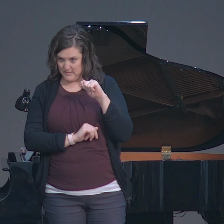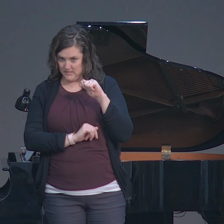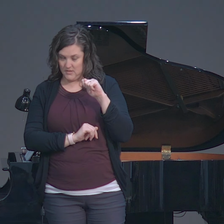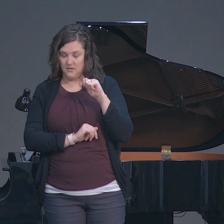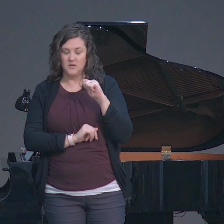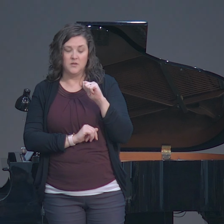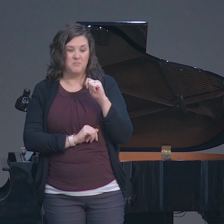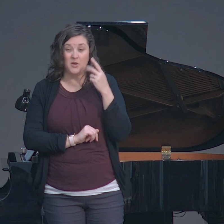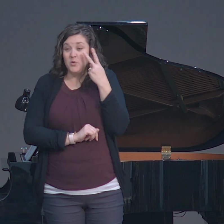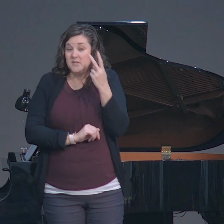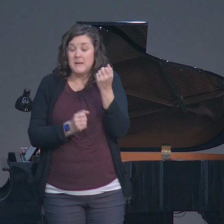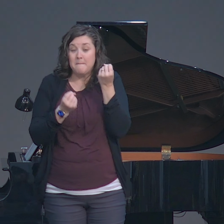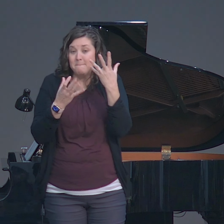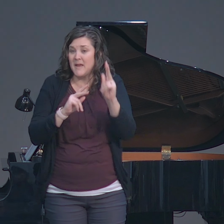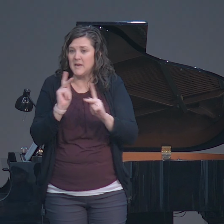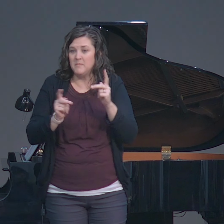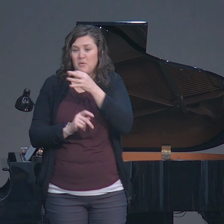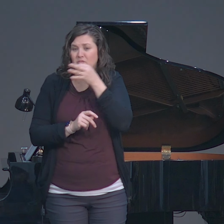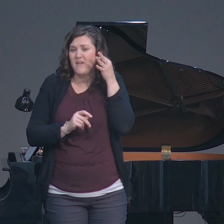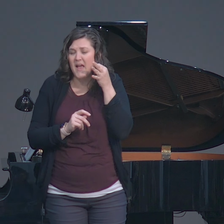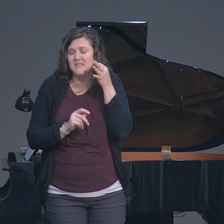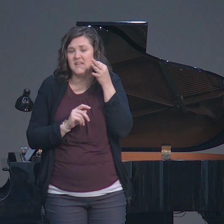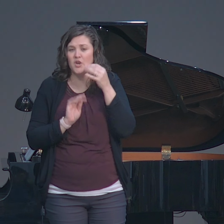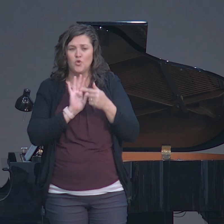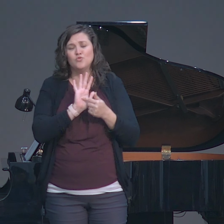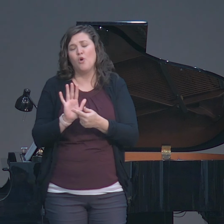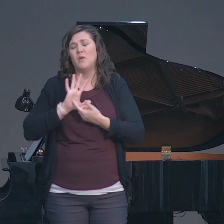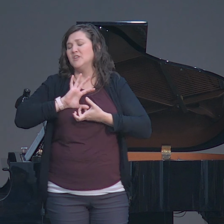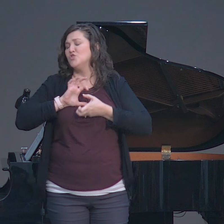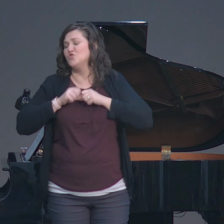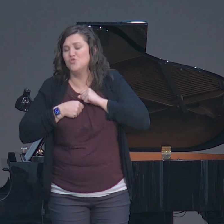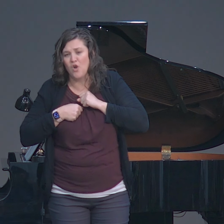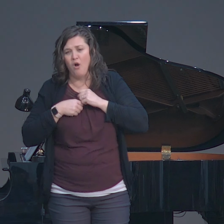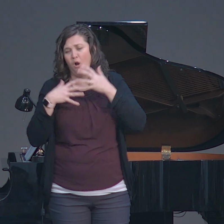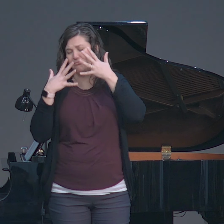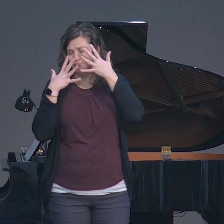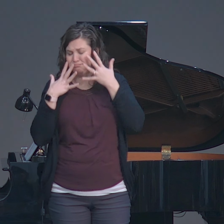fasting as signs of sorrow and grief or repentance.